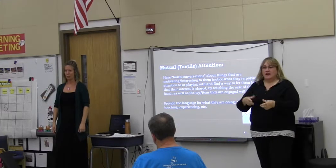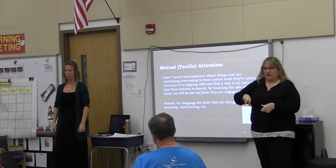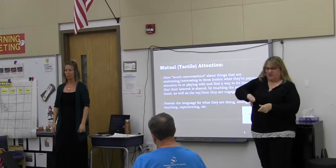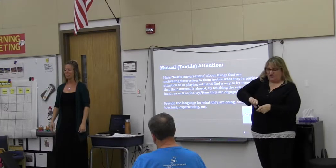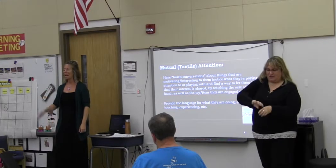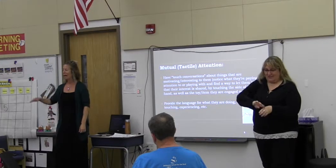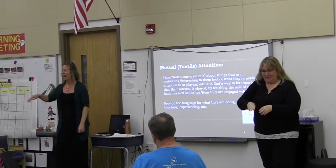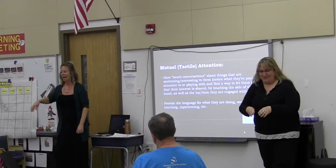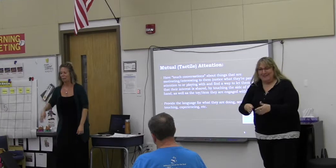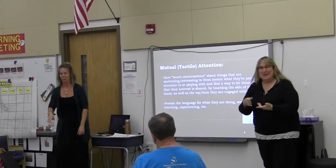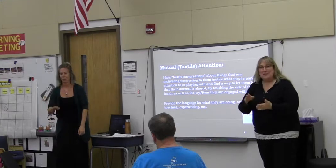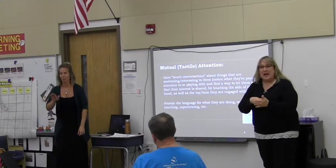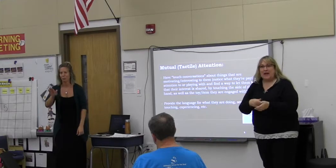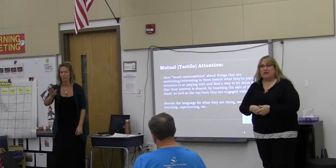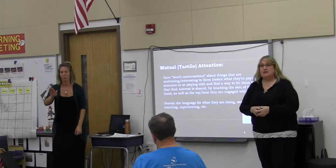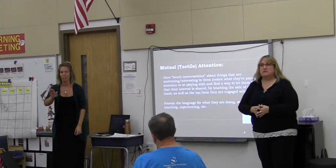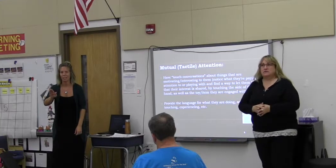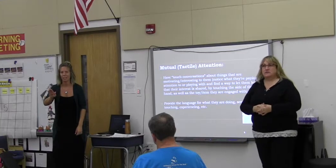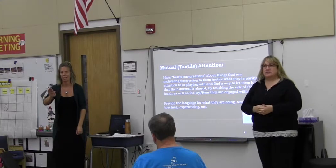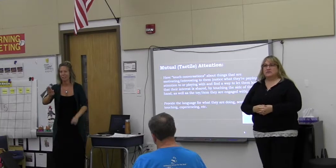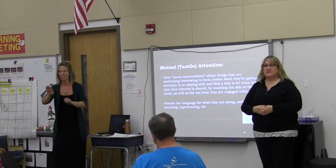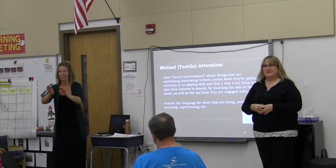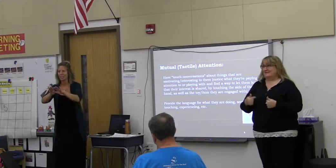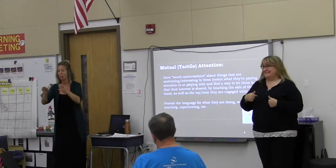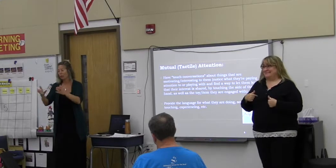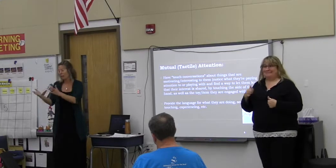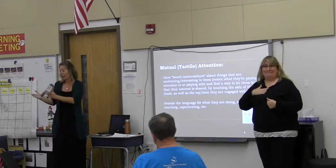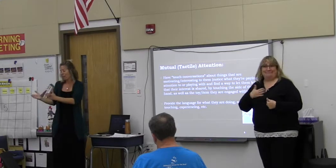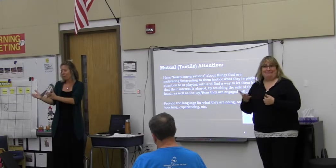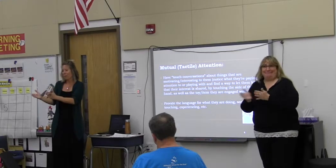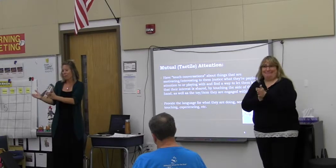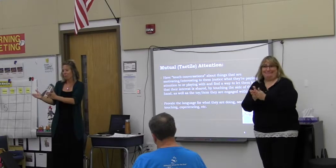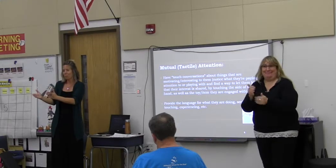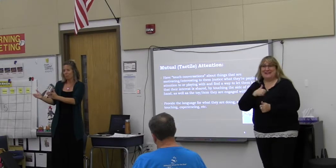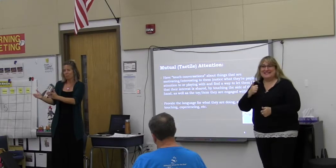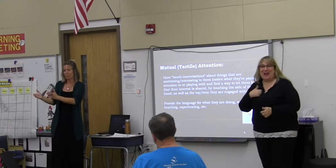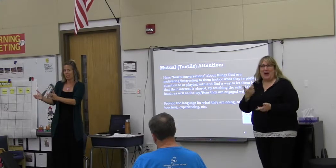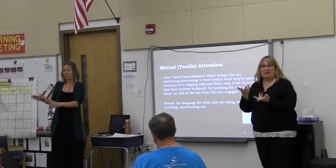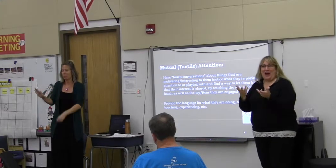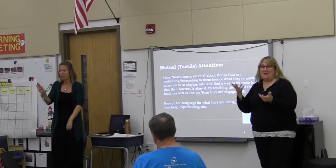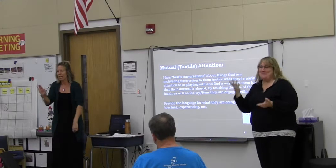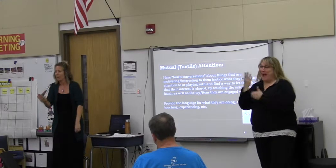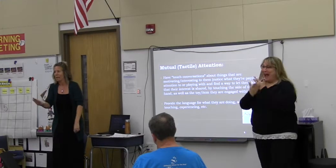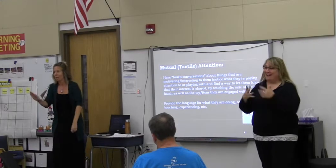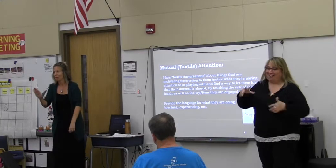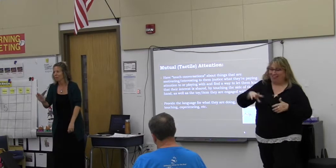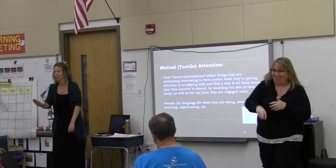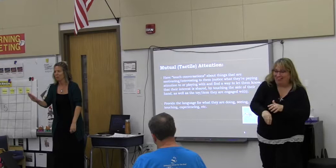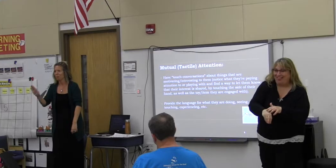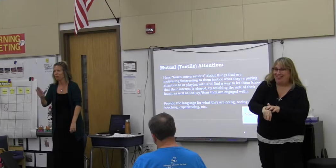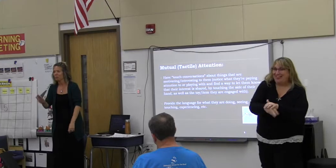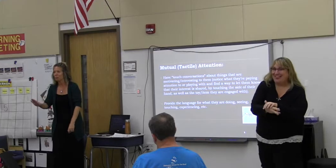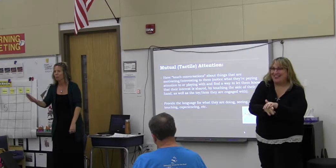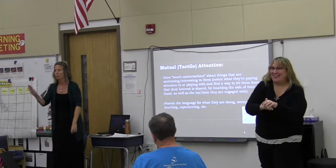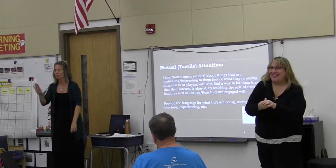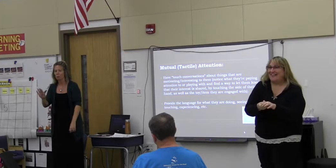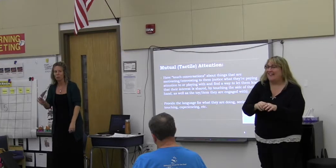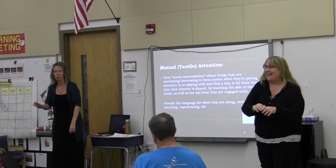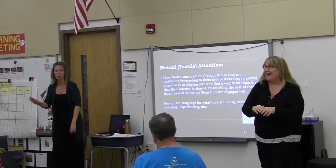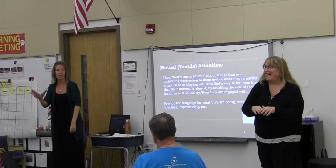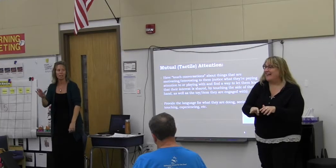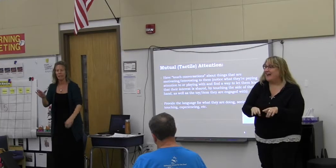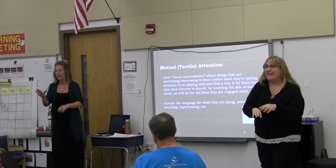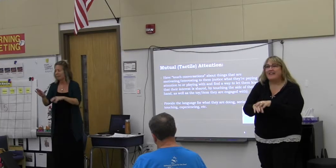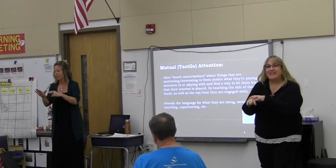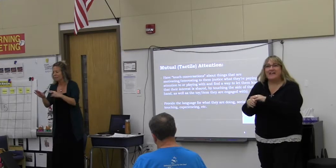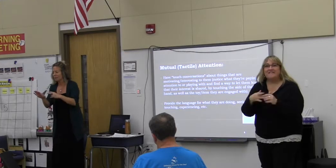don't do anything, I'd be the first one to get right in there and take, you know, or even have my own paper right beside them, and then I'm going to show them, this is what we're doing, we're